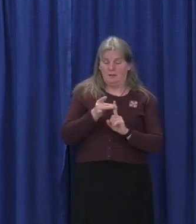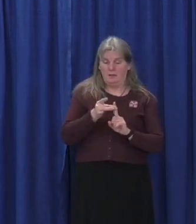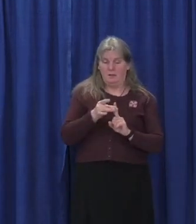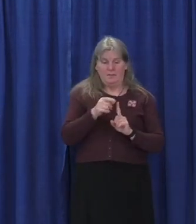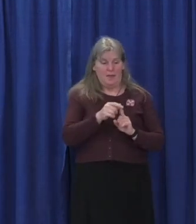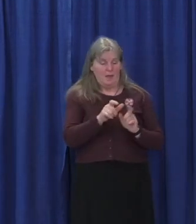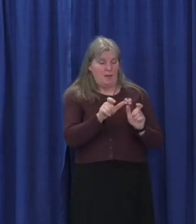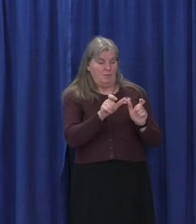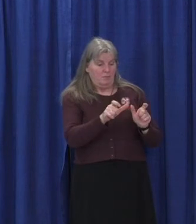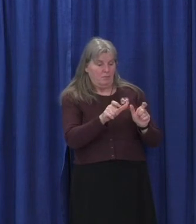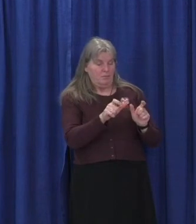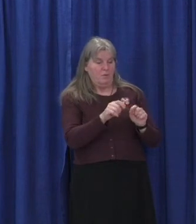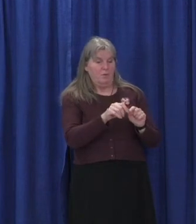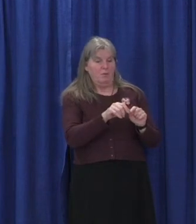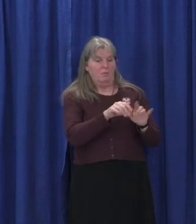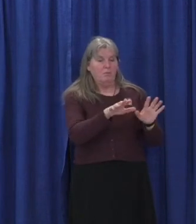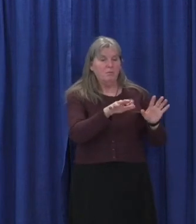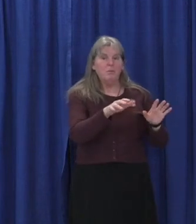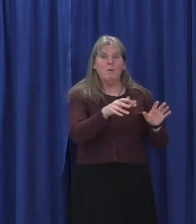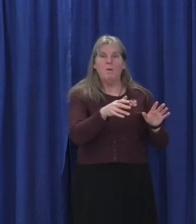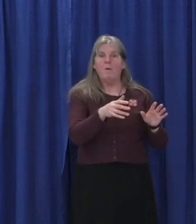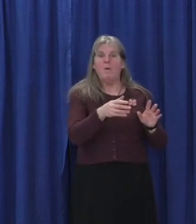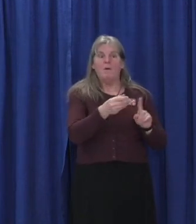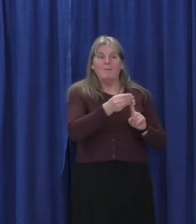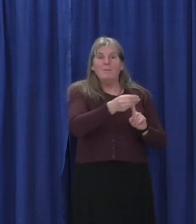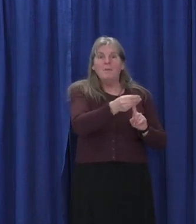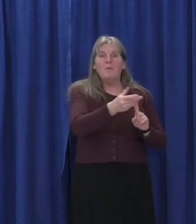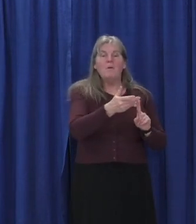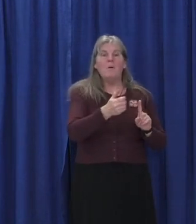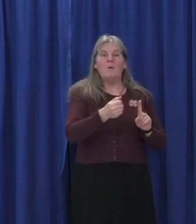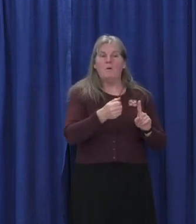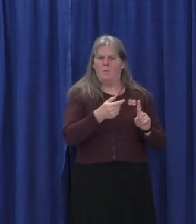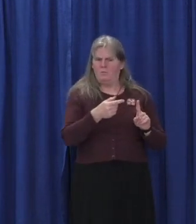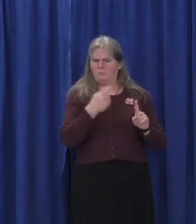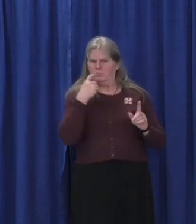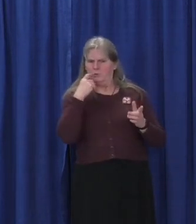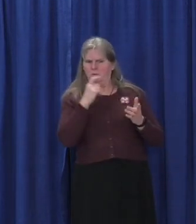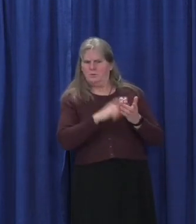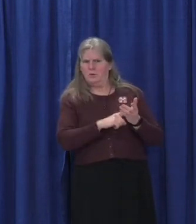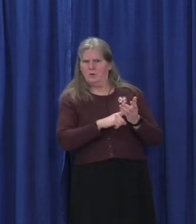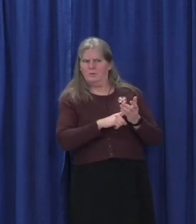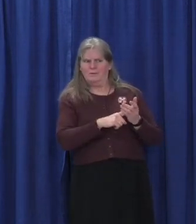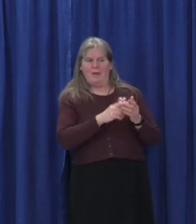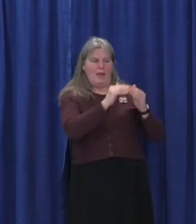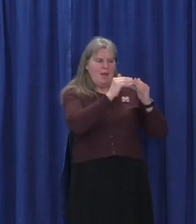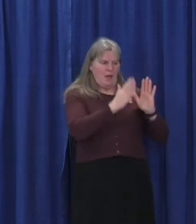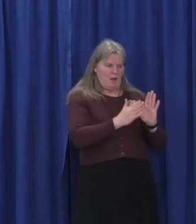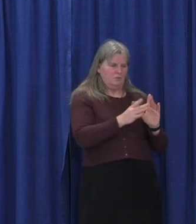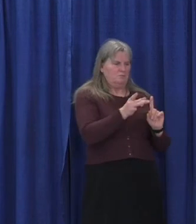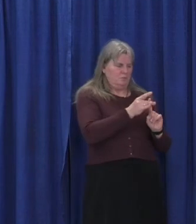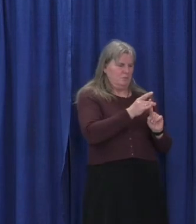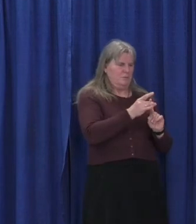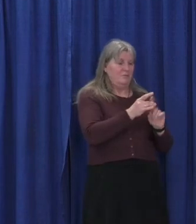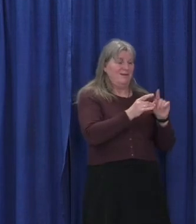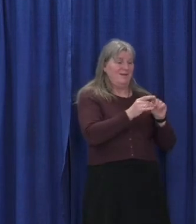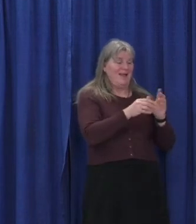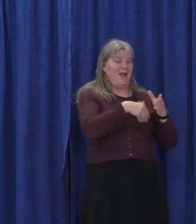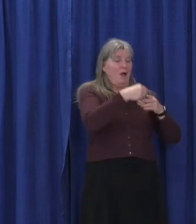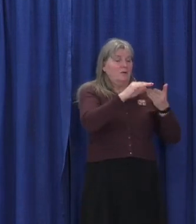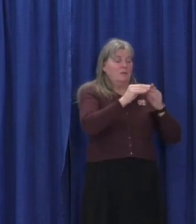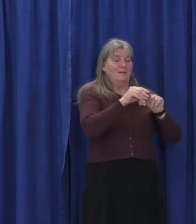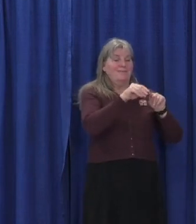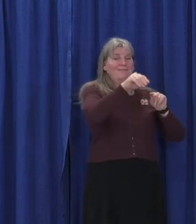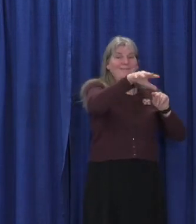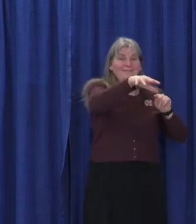it? And then how much, are we seeing transmission outside of the home in the community? And then are we